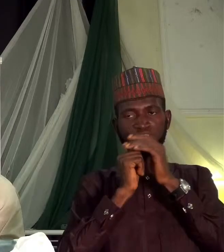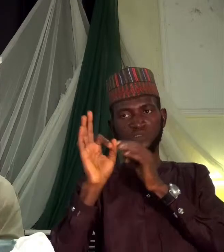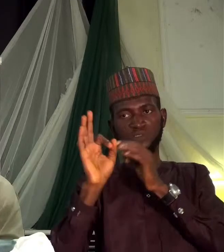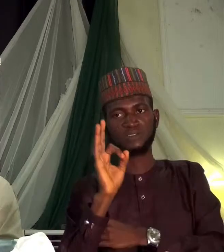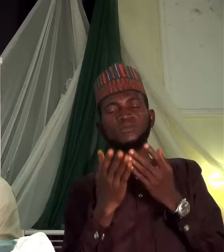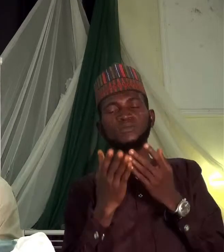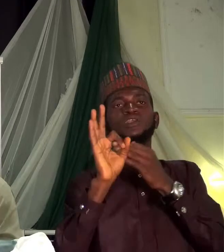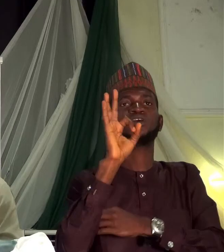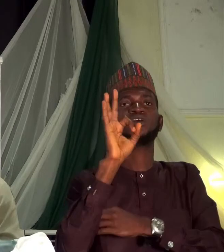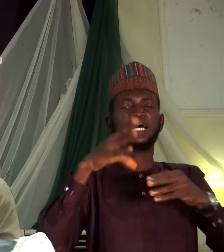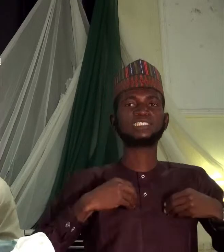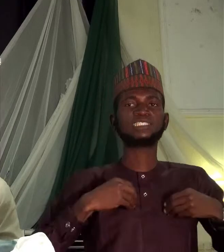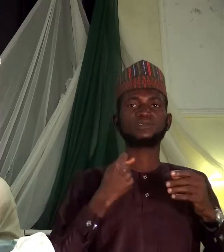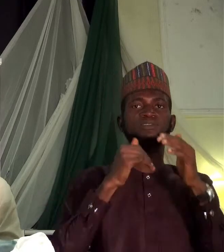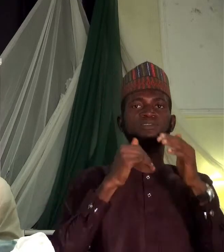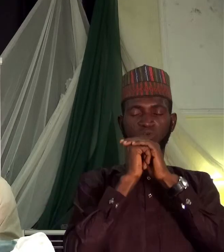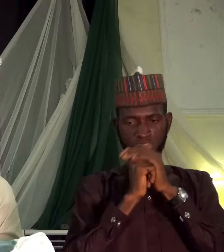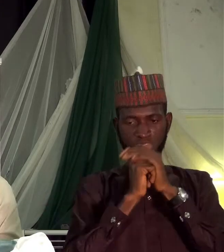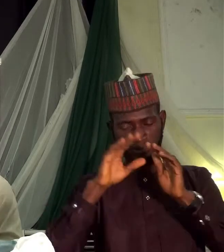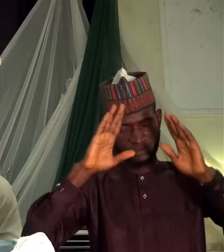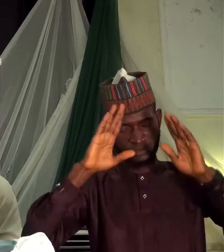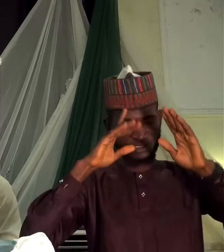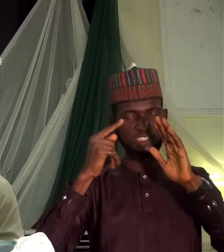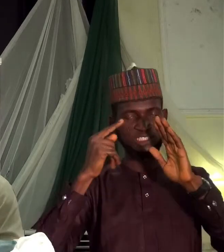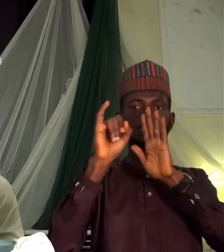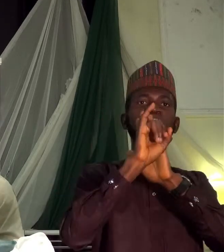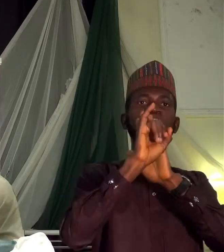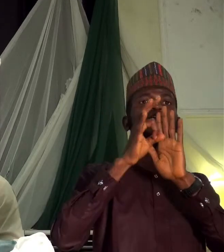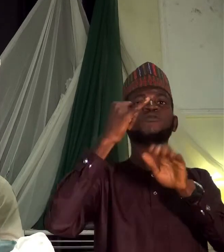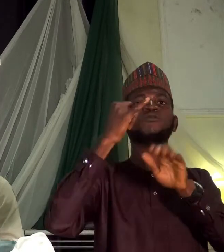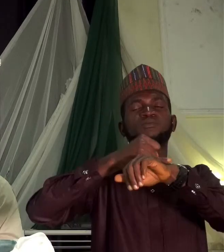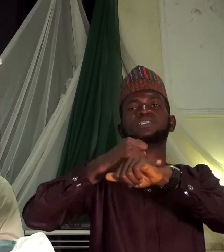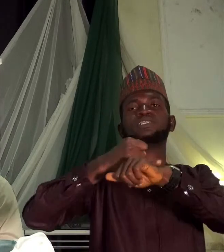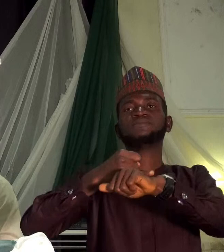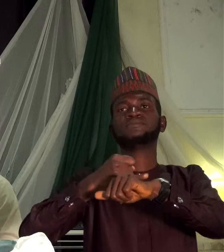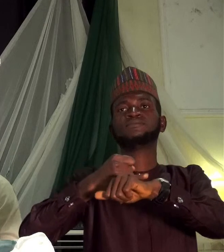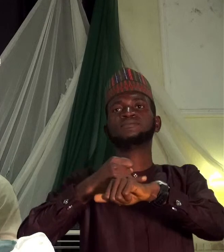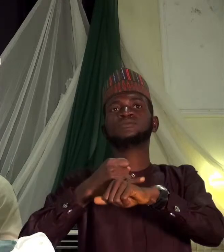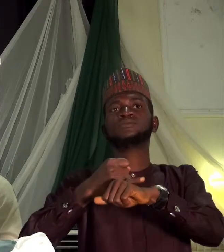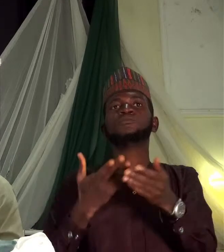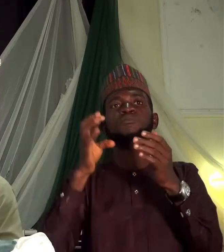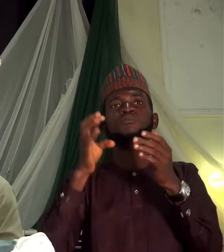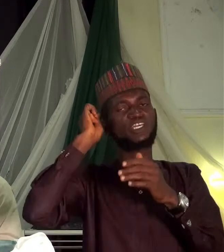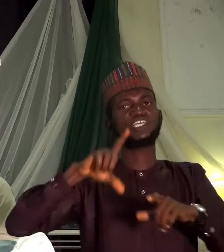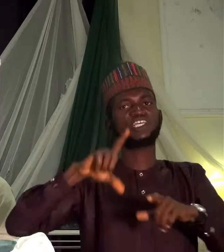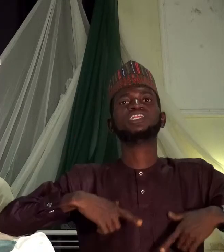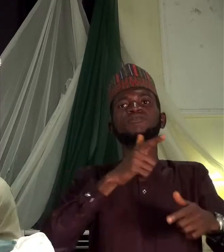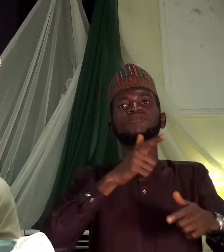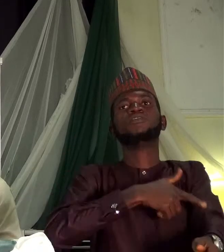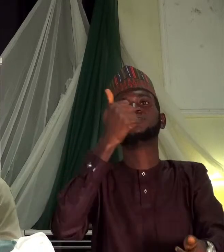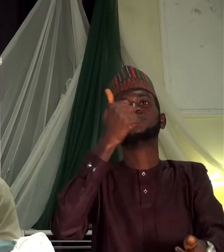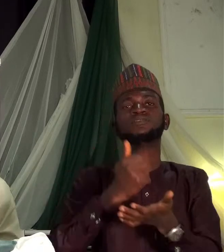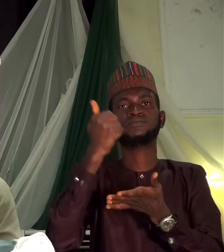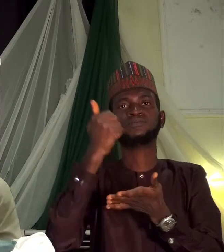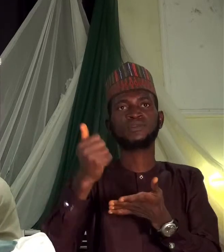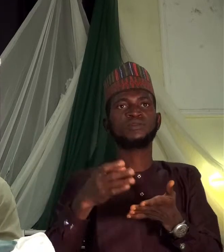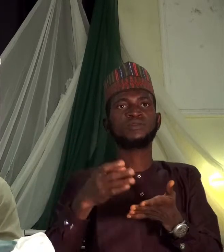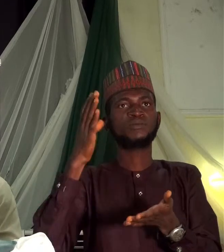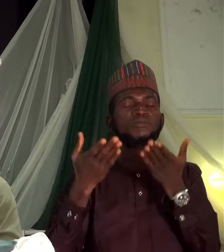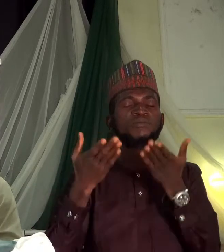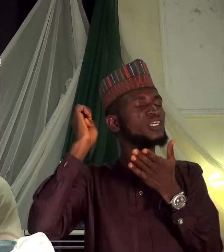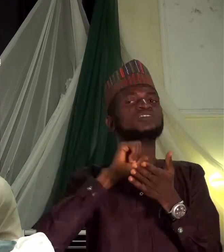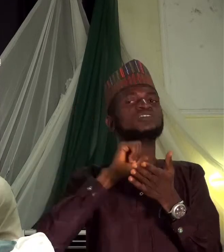baba mi imamo agba gbogbo le badan a ma ri won ba o aisan ni se baba